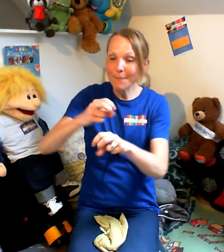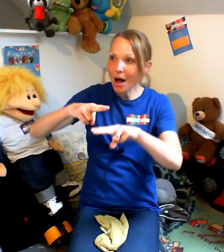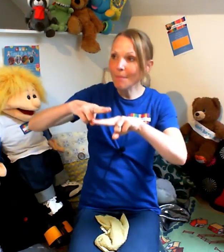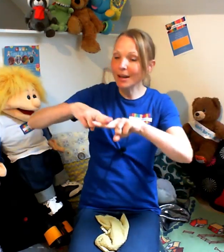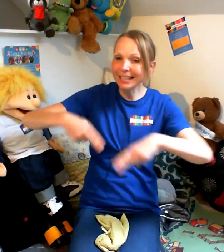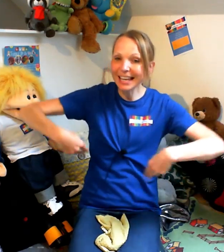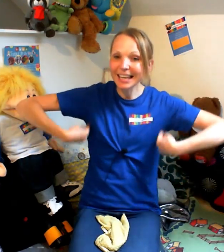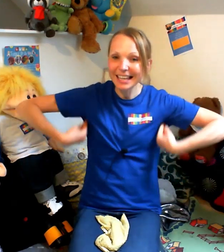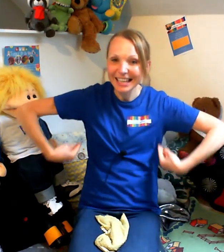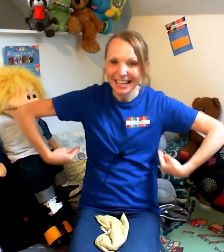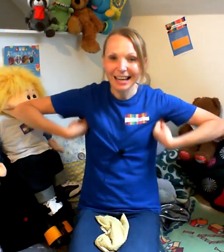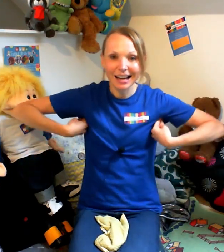Grandpa monkey.